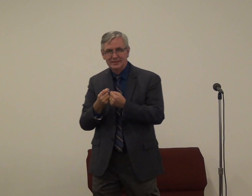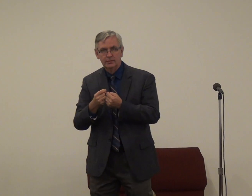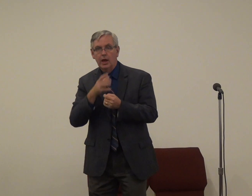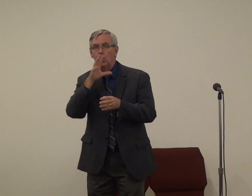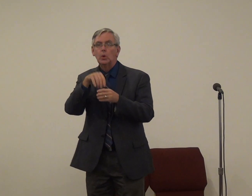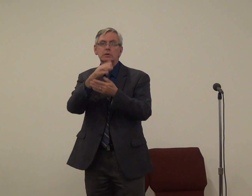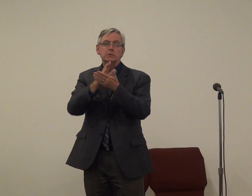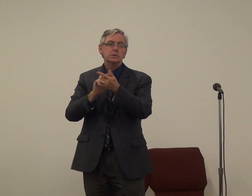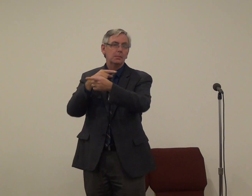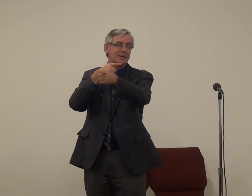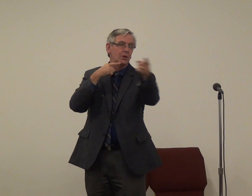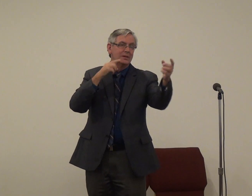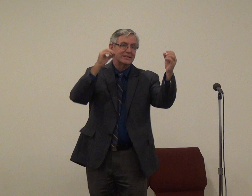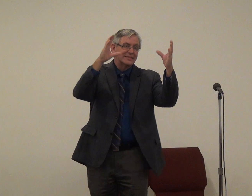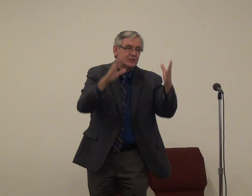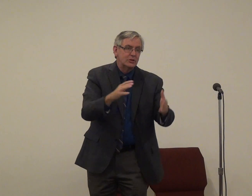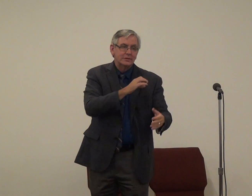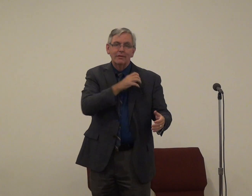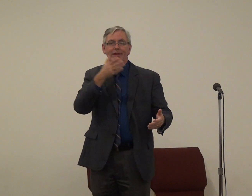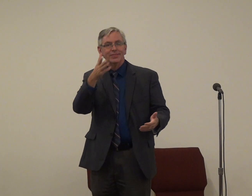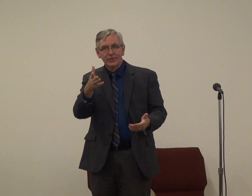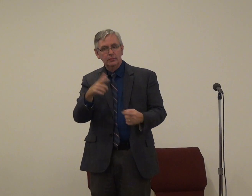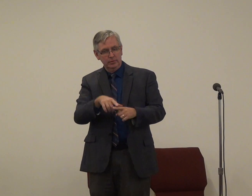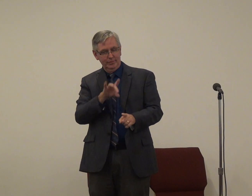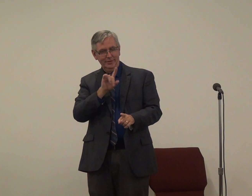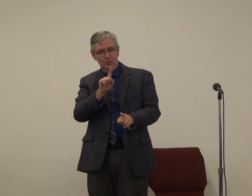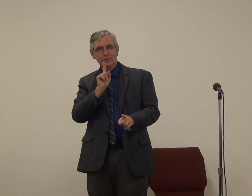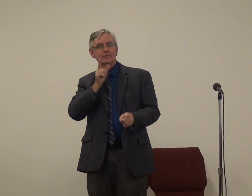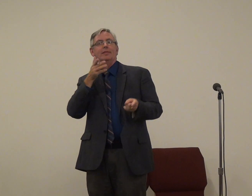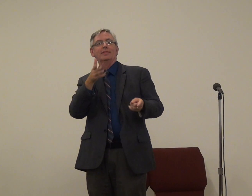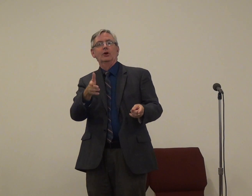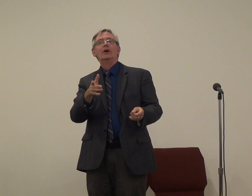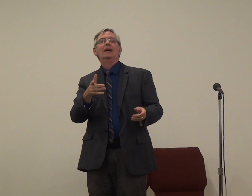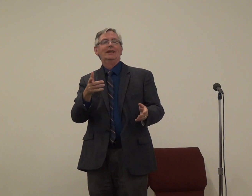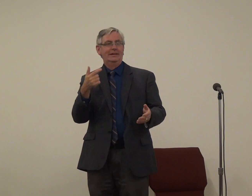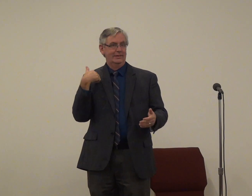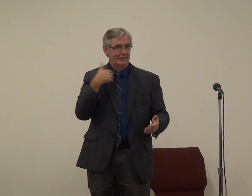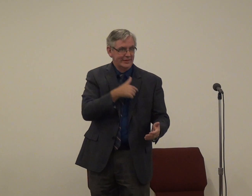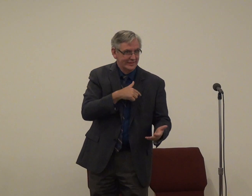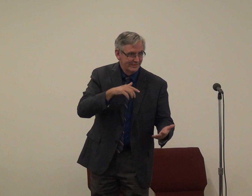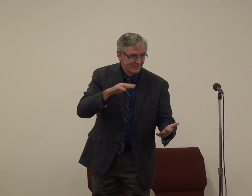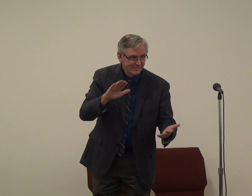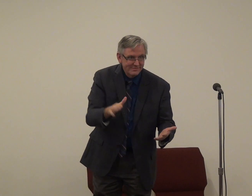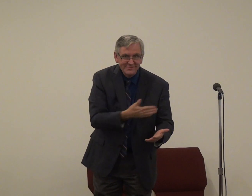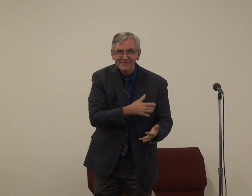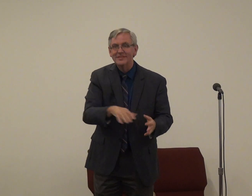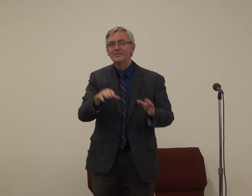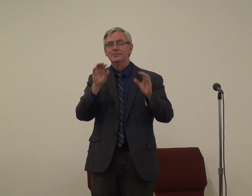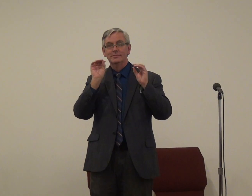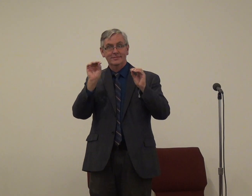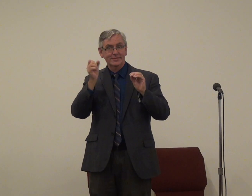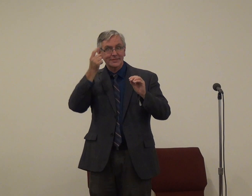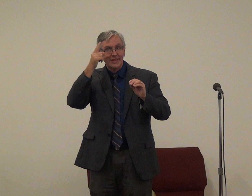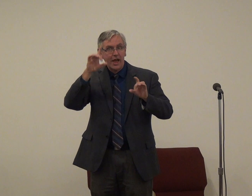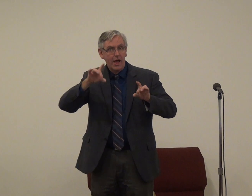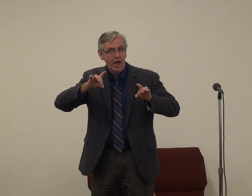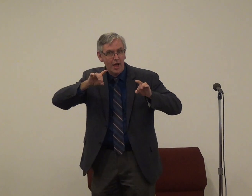or any, and not including some of the teachers and the staff, but 81 deaf came to the service, And we